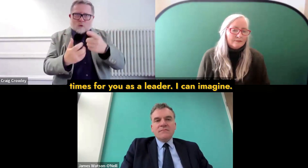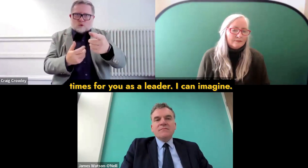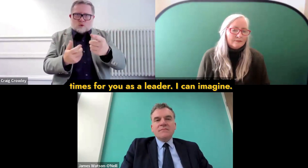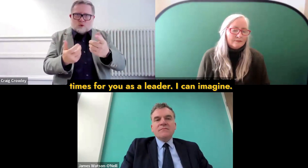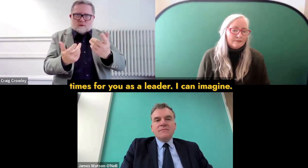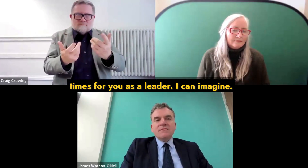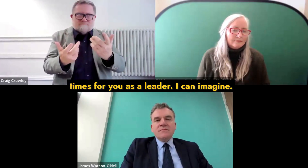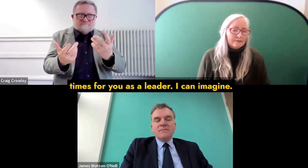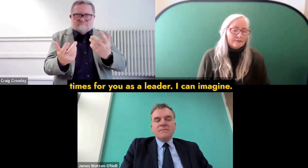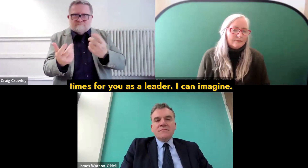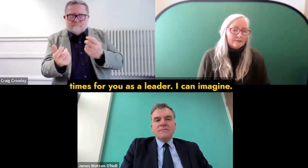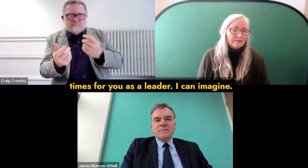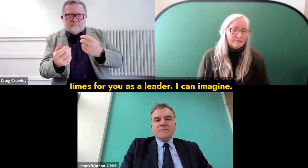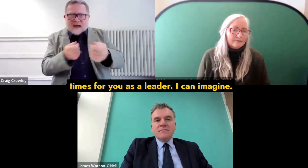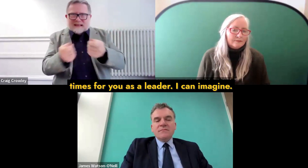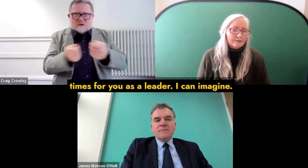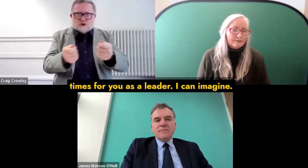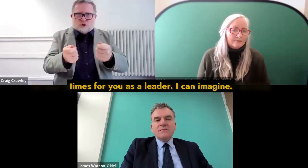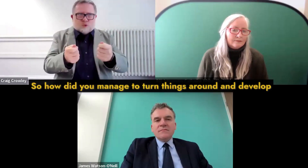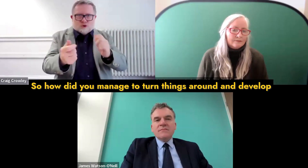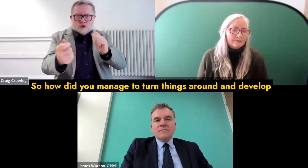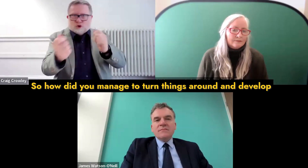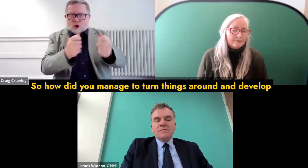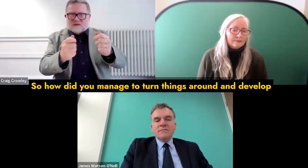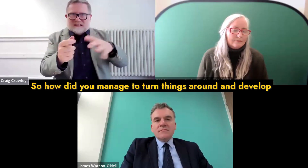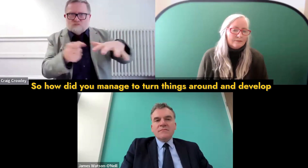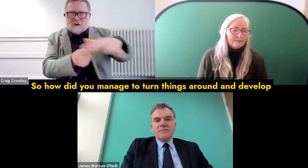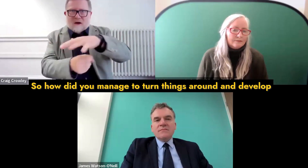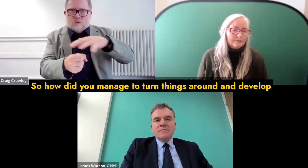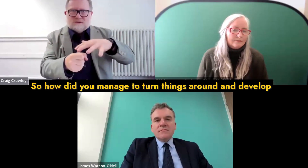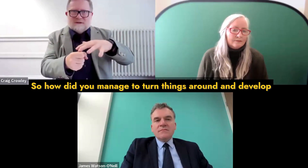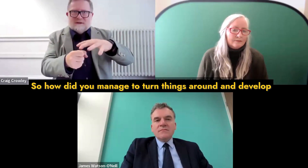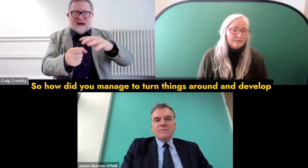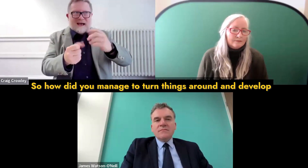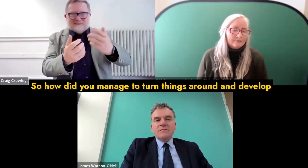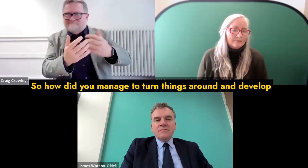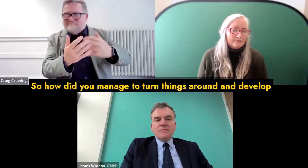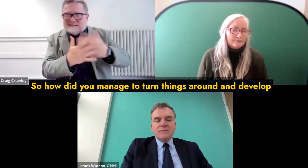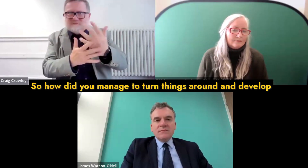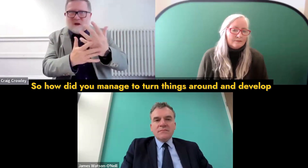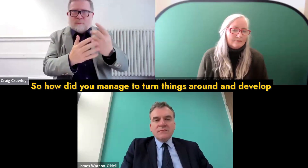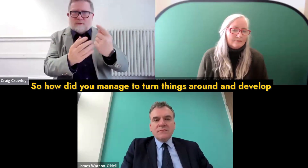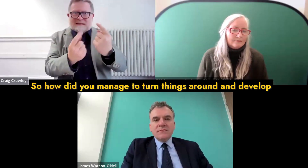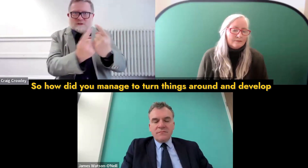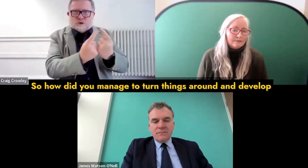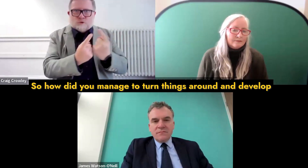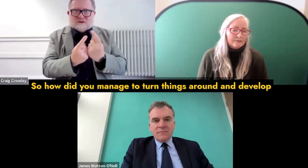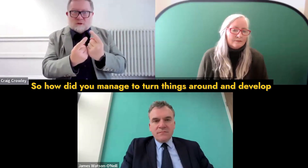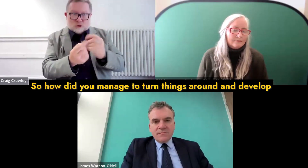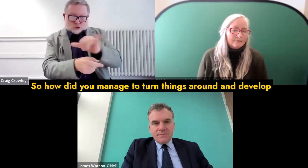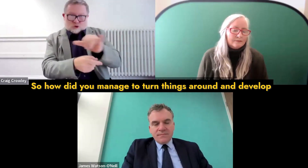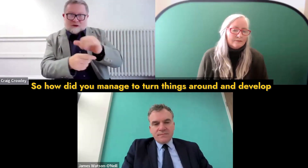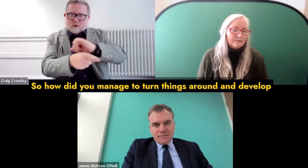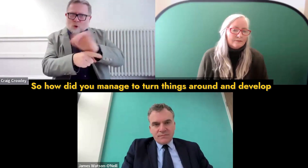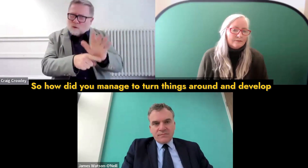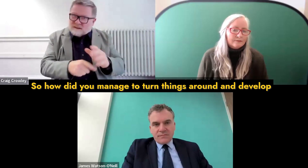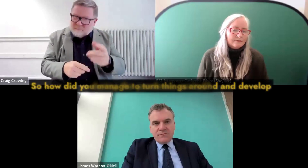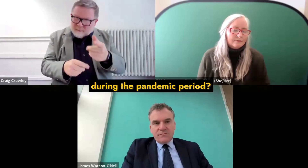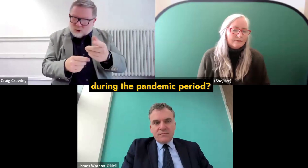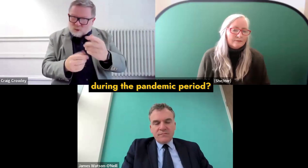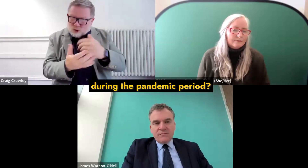testing times for you as a leader, I can imagine. So how did you manage to turn things around and